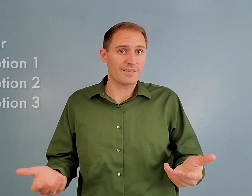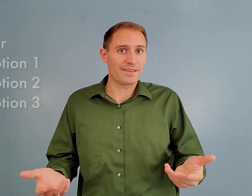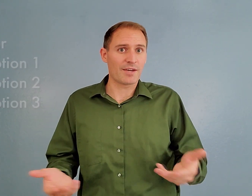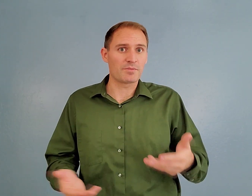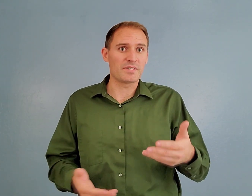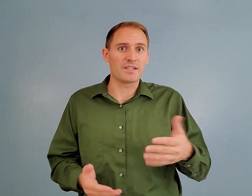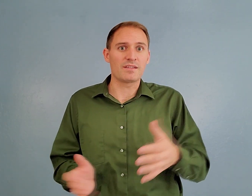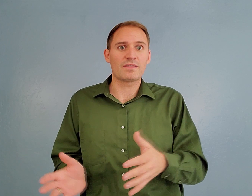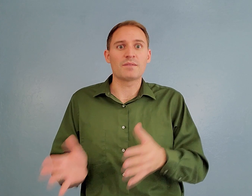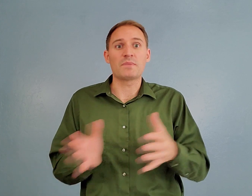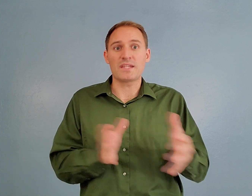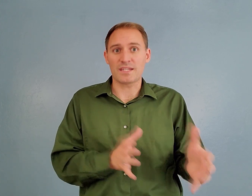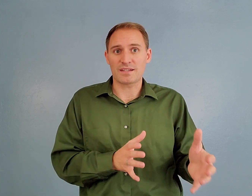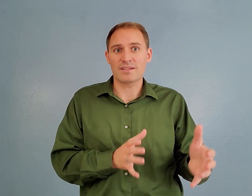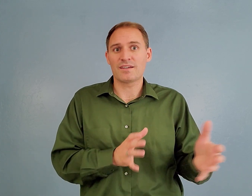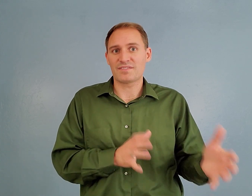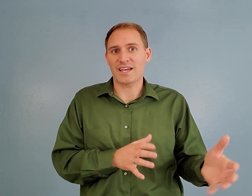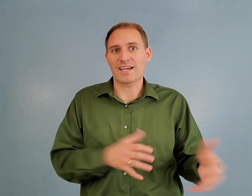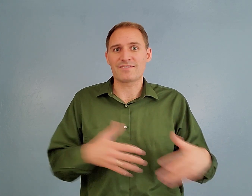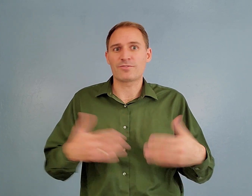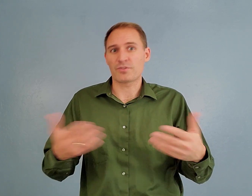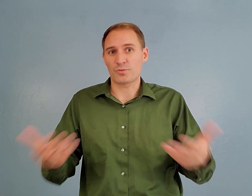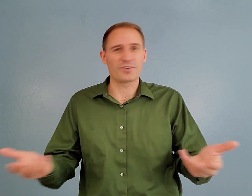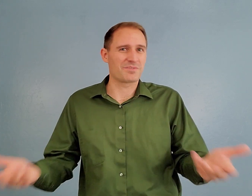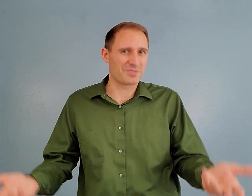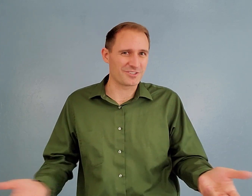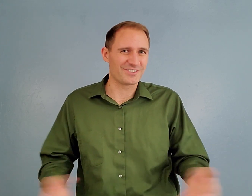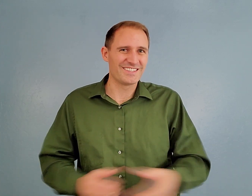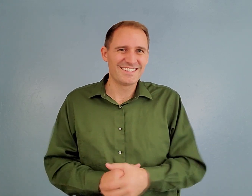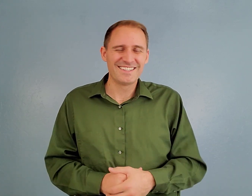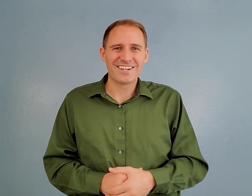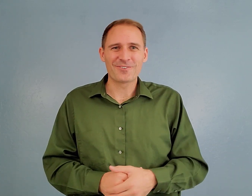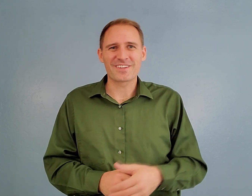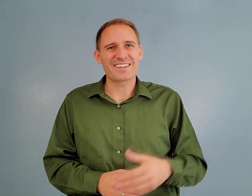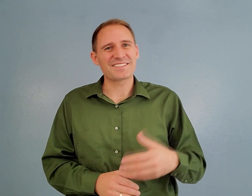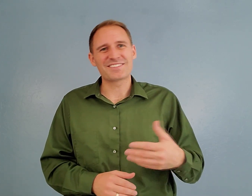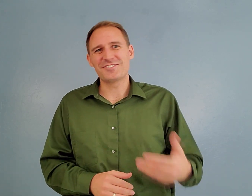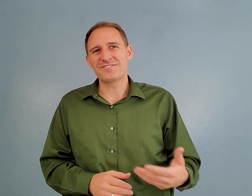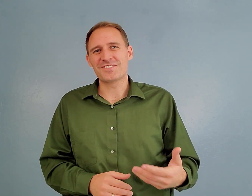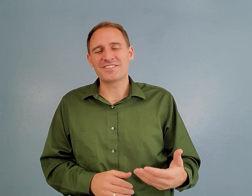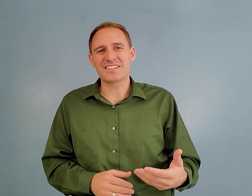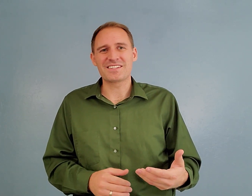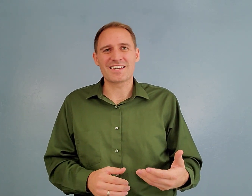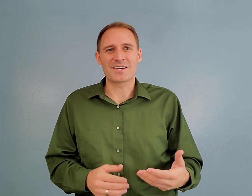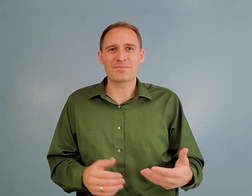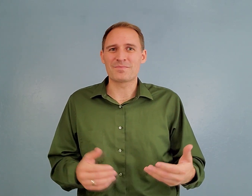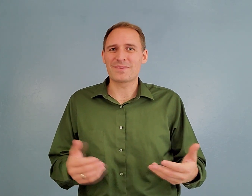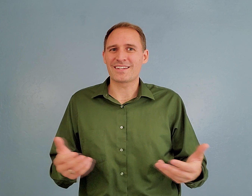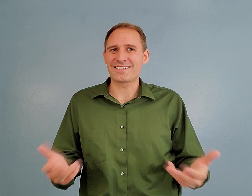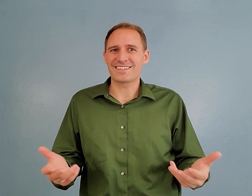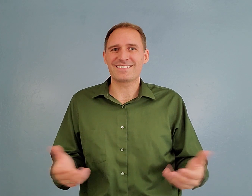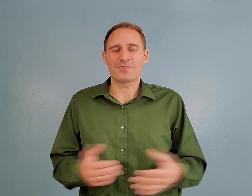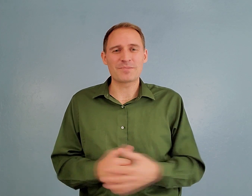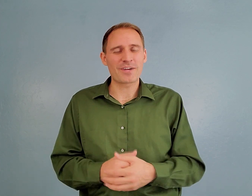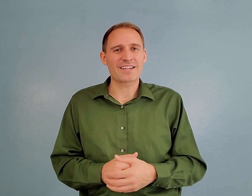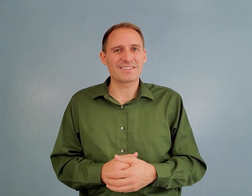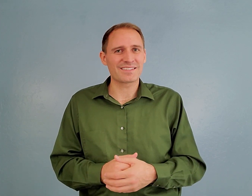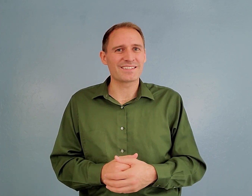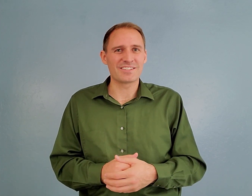that would be the meaning of sad for the word blue. Hopefully that's not too confusing, but in practice and in use